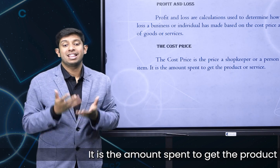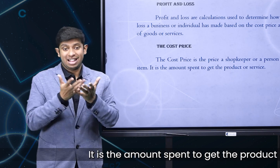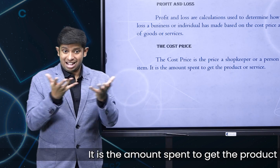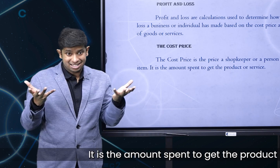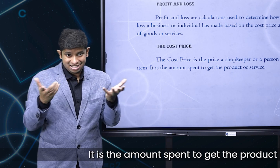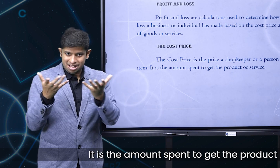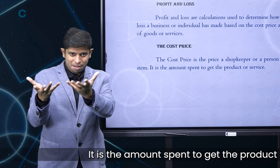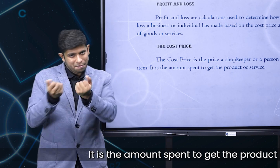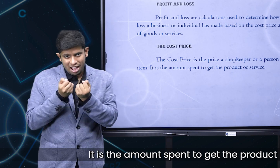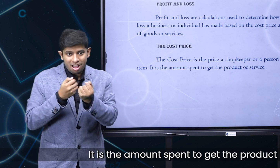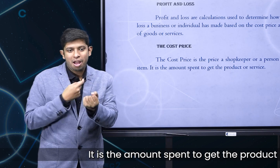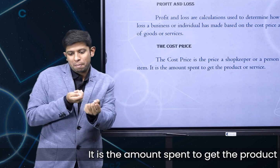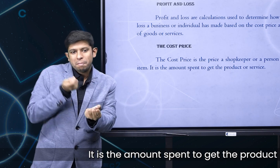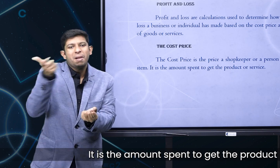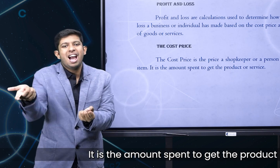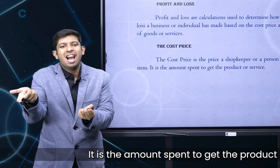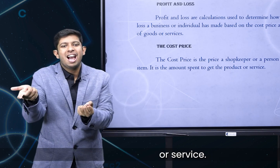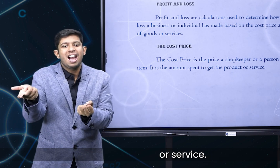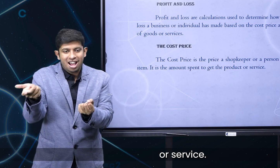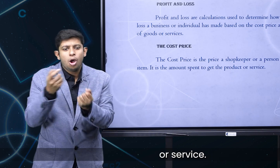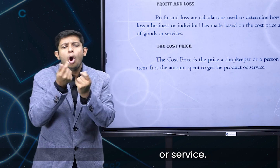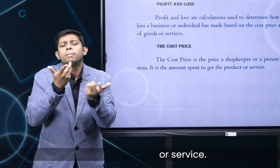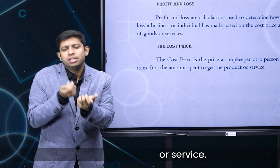It is the amount spent to get the product or service.